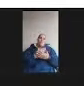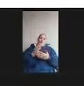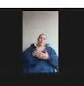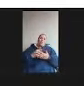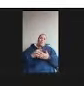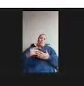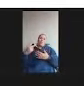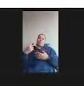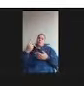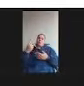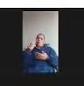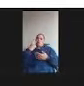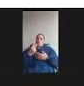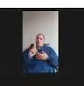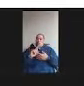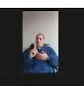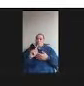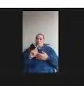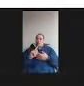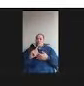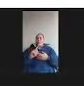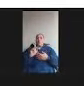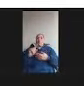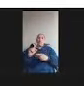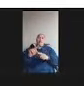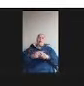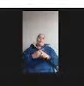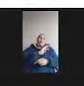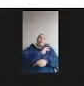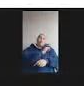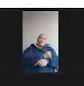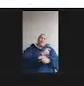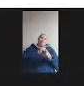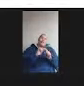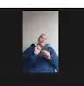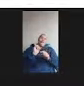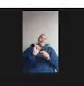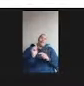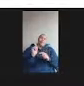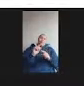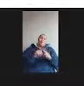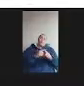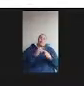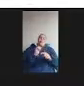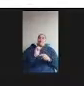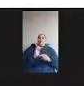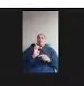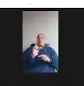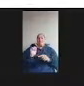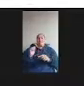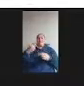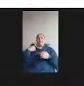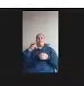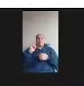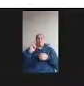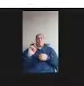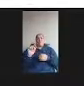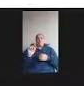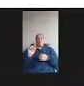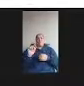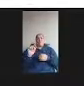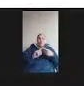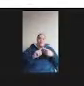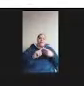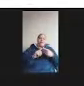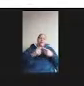looks to the executive authority and its and the EA's obligations, which is 1, accountable to Parliament for